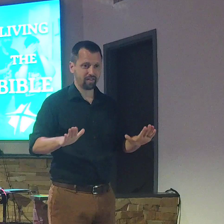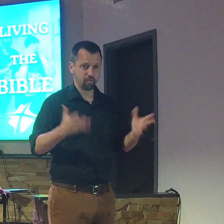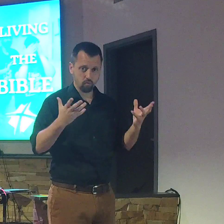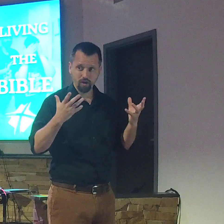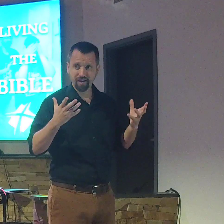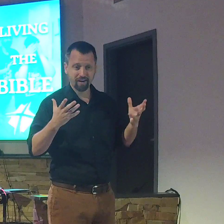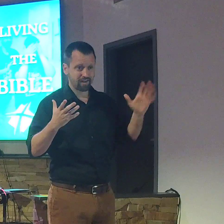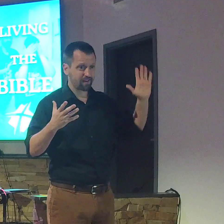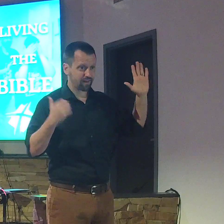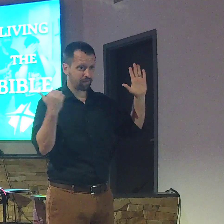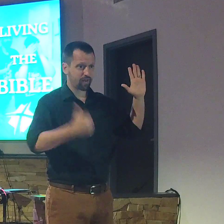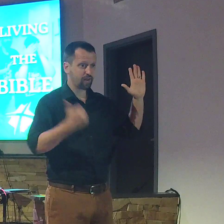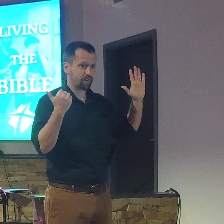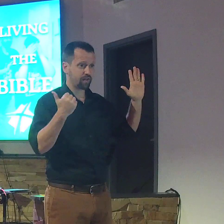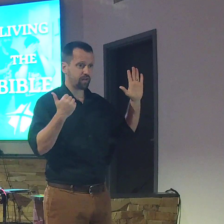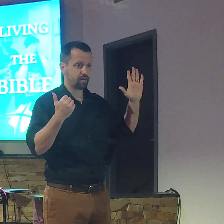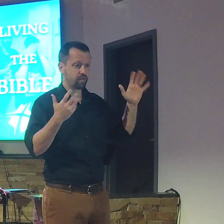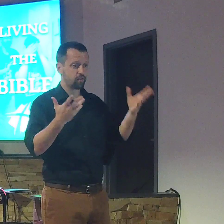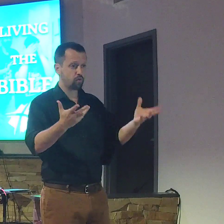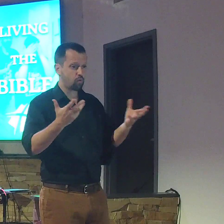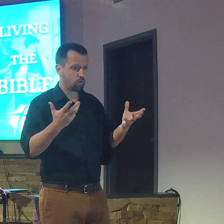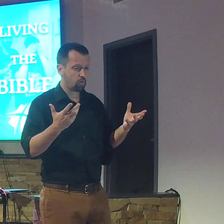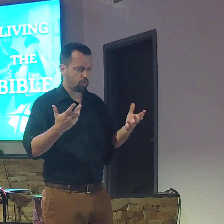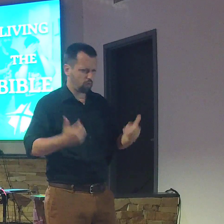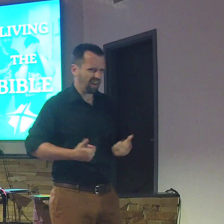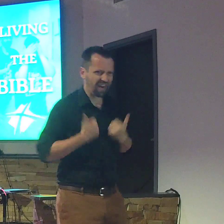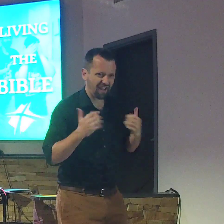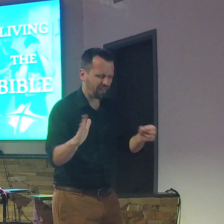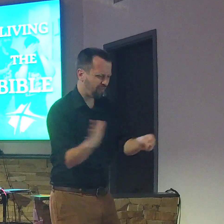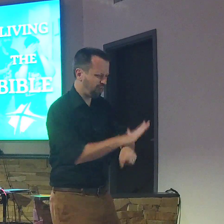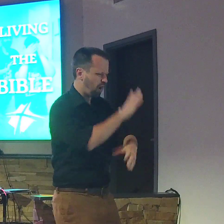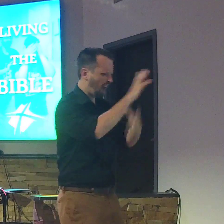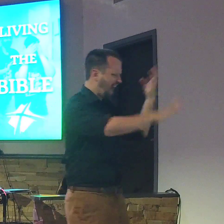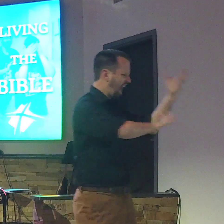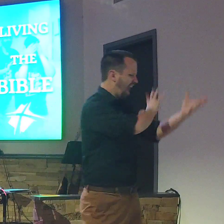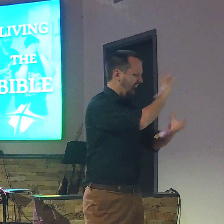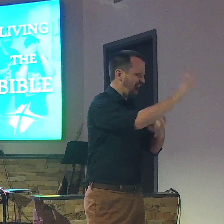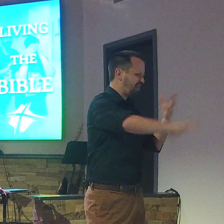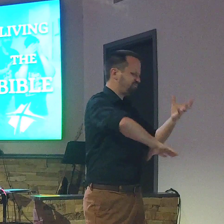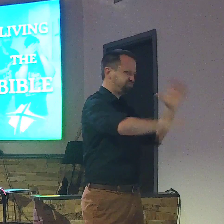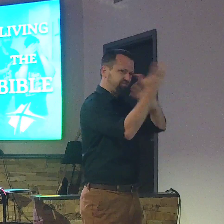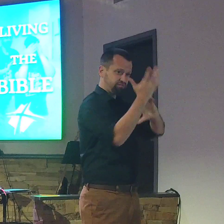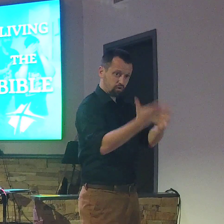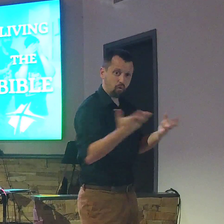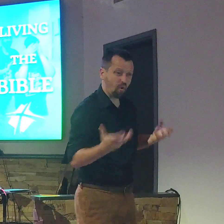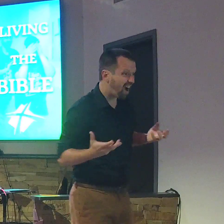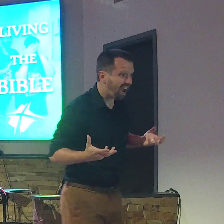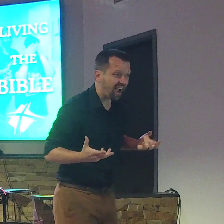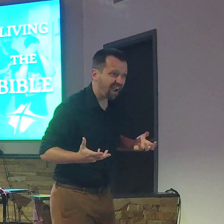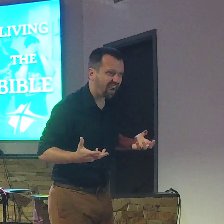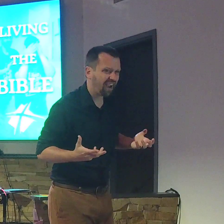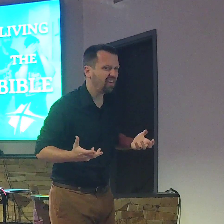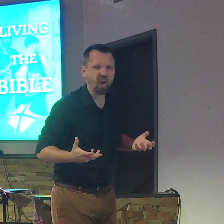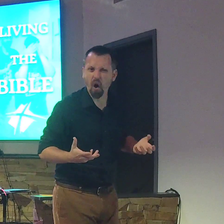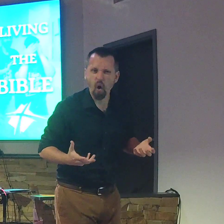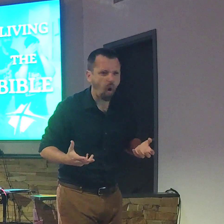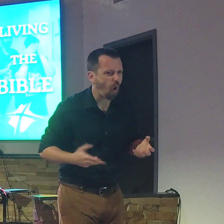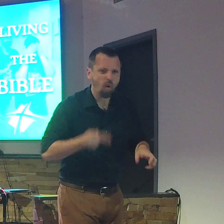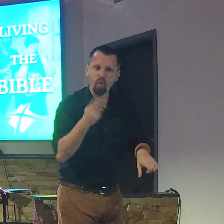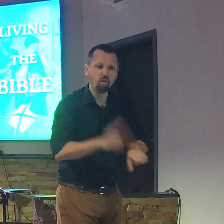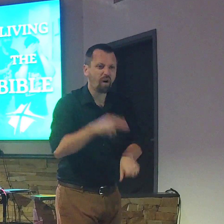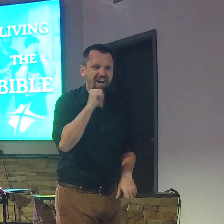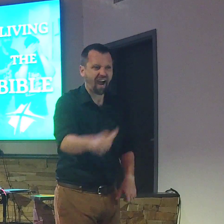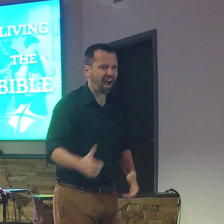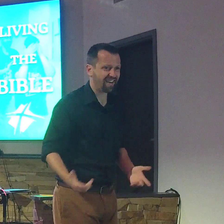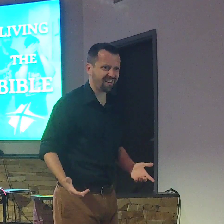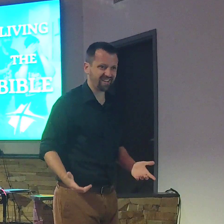Amen. How many of you guys love lives that are full of unrest and chaos? Nobody. We don't like that. So